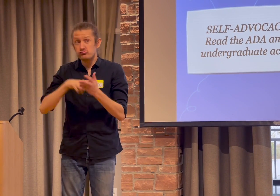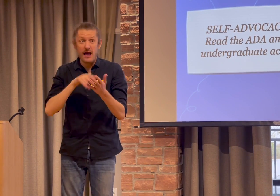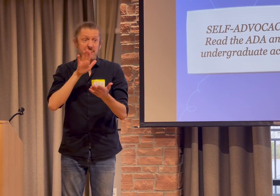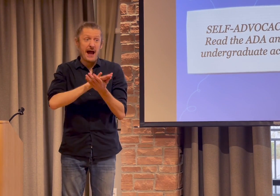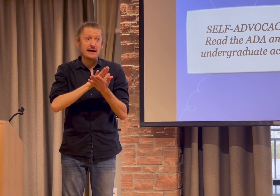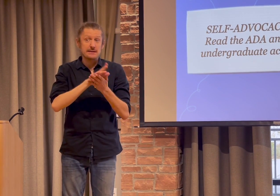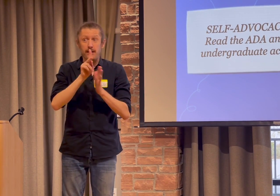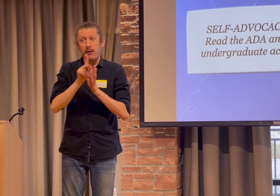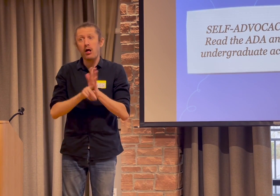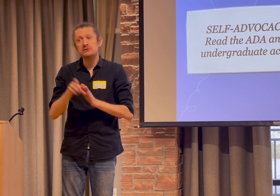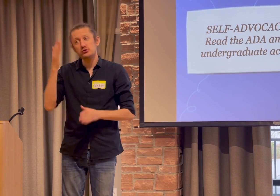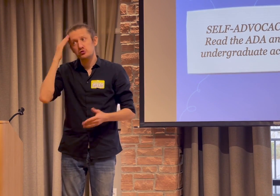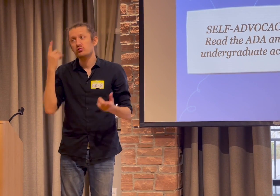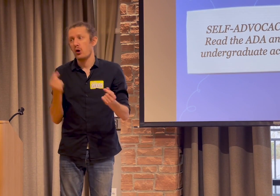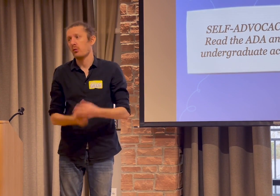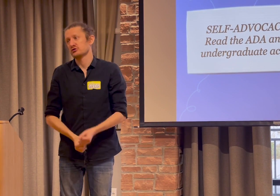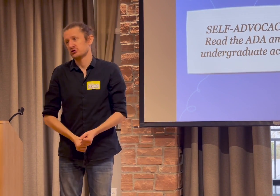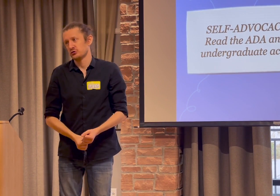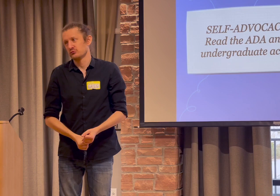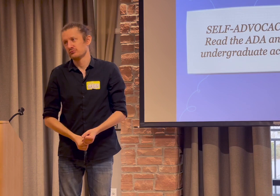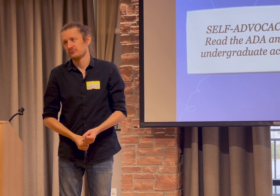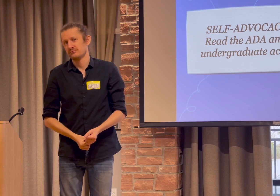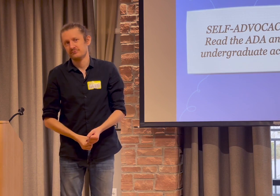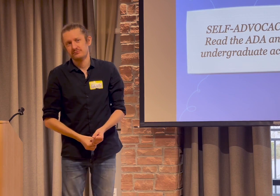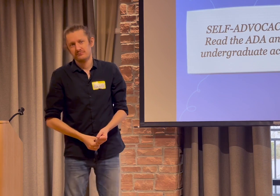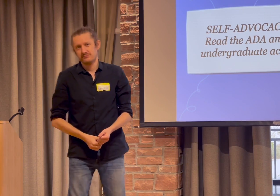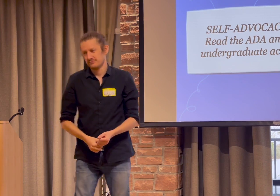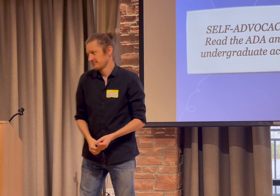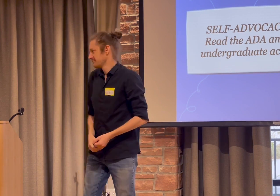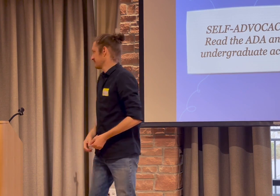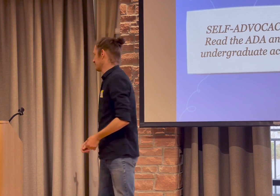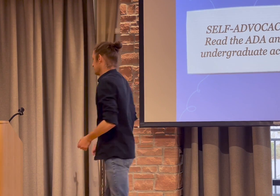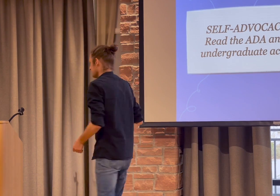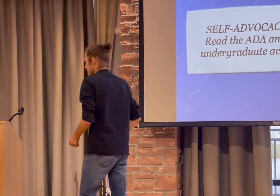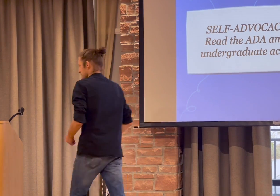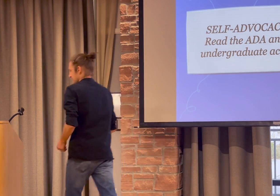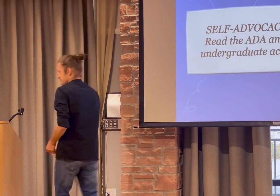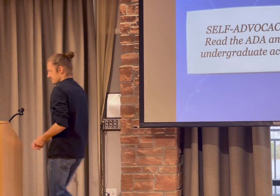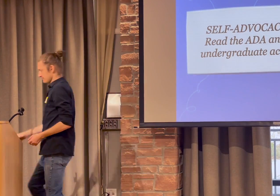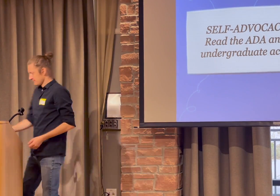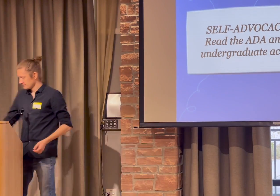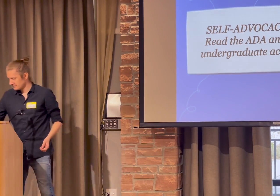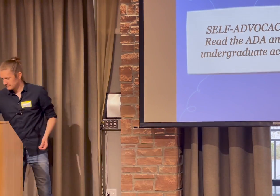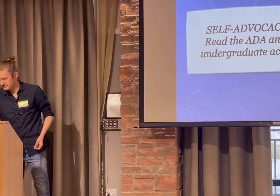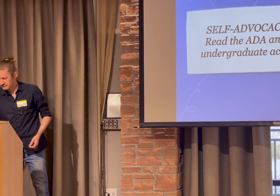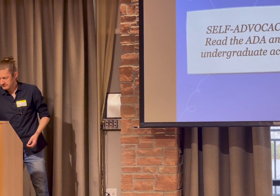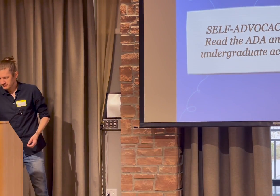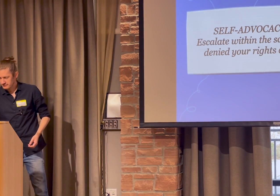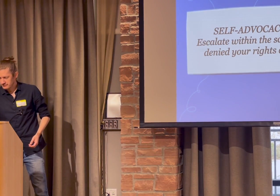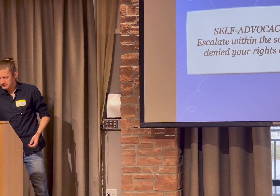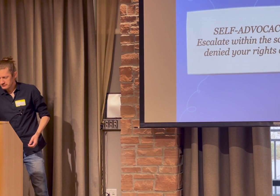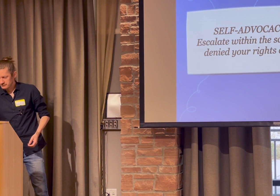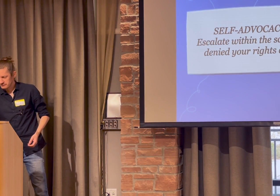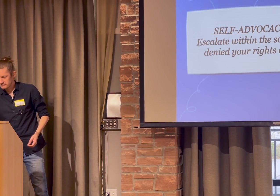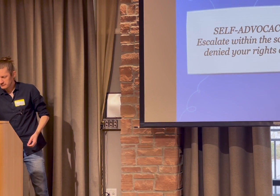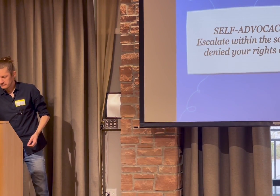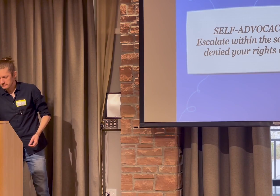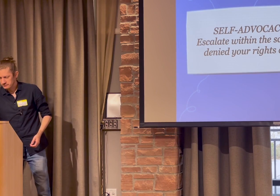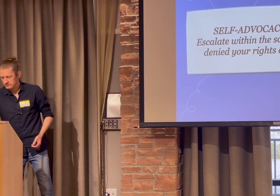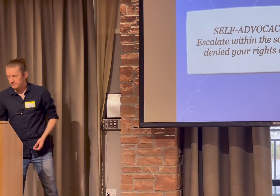says, "Cheater, cheater, you're signing. What do you do? You know, if you've read the academic policies, how to fight back against